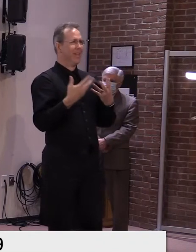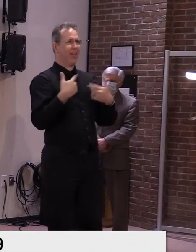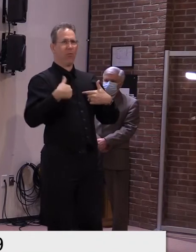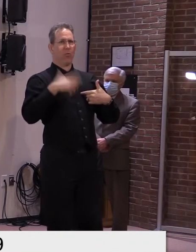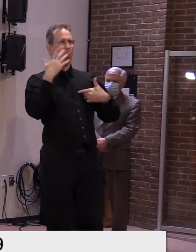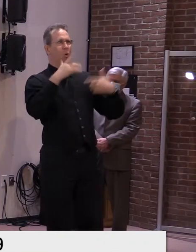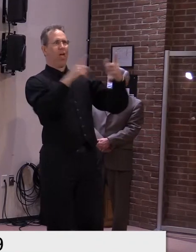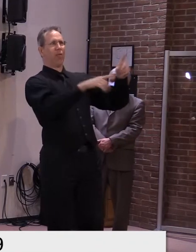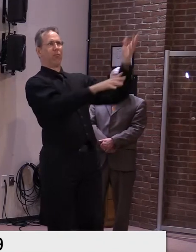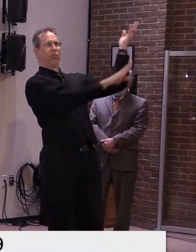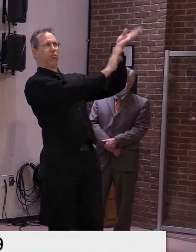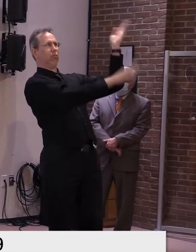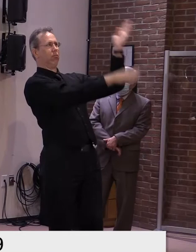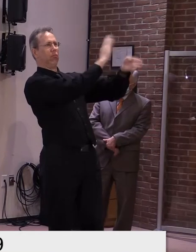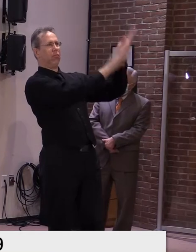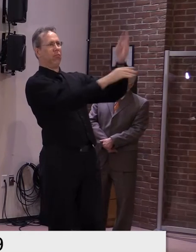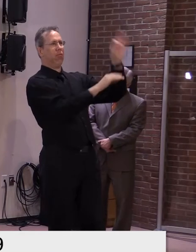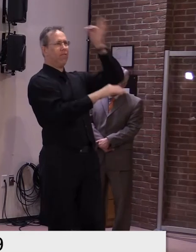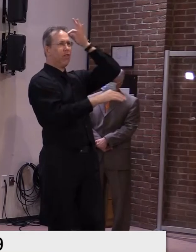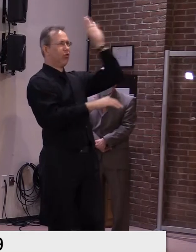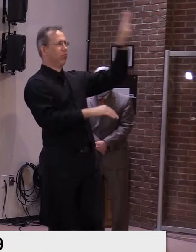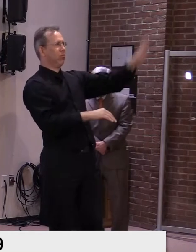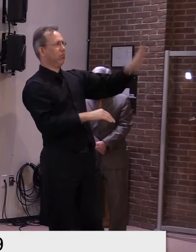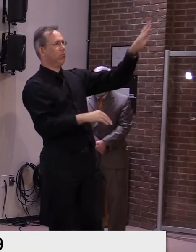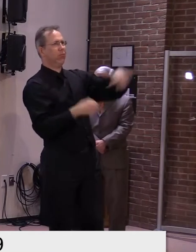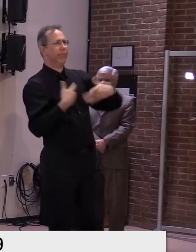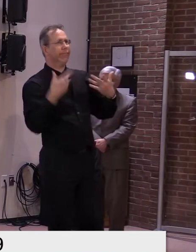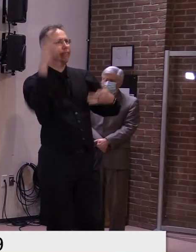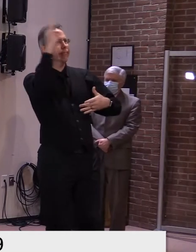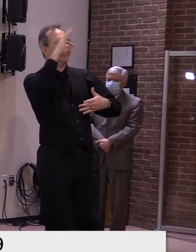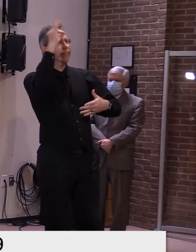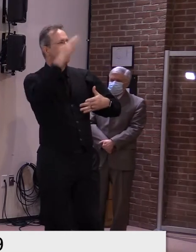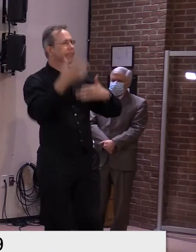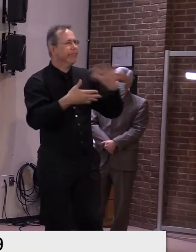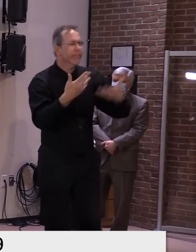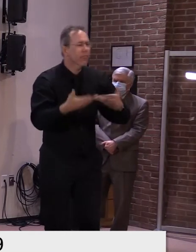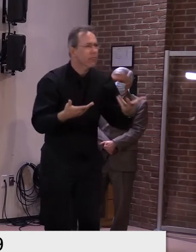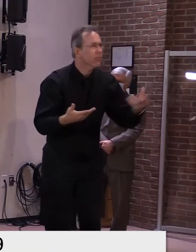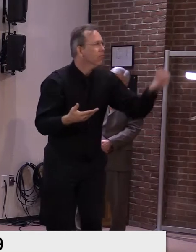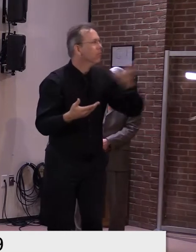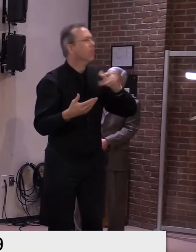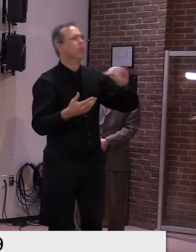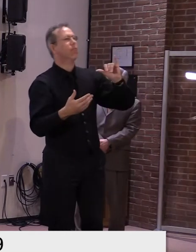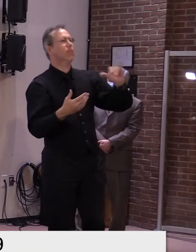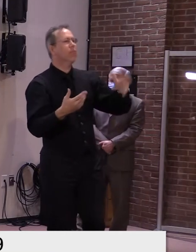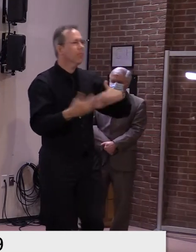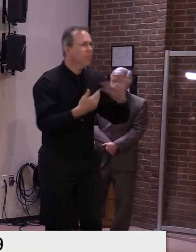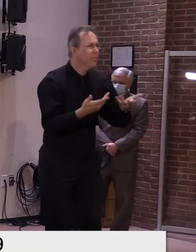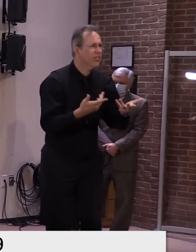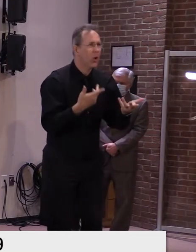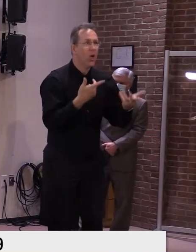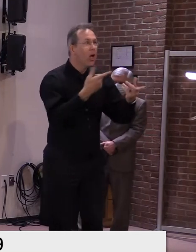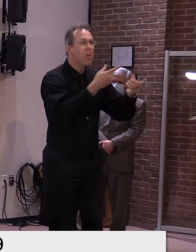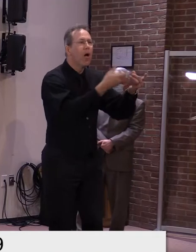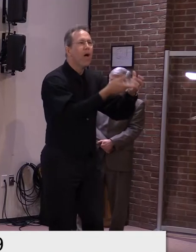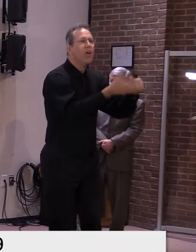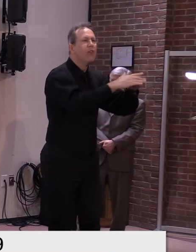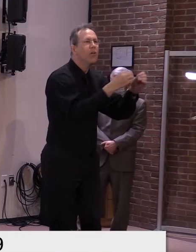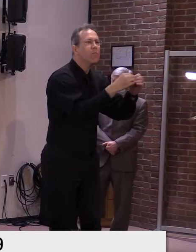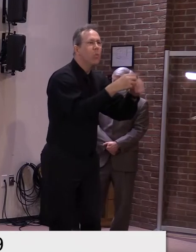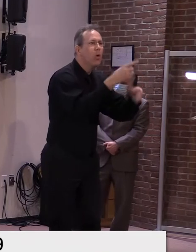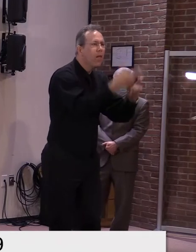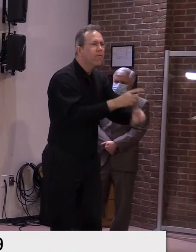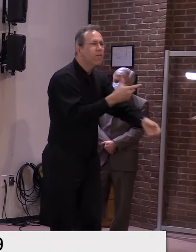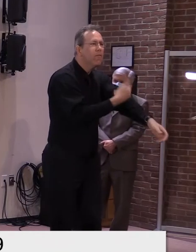of vaccines. Like there was one entity that had 7,000 doses unbeknownst to